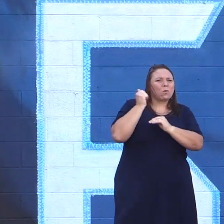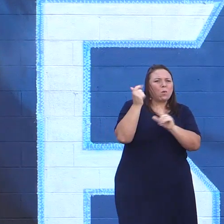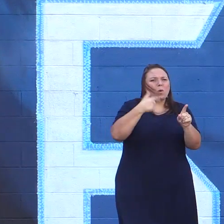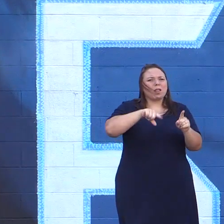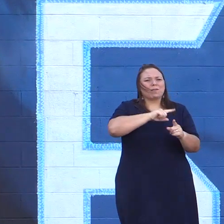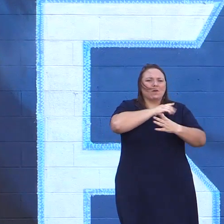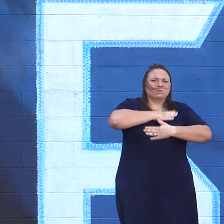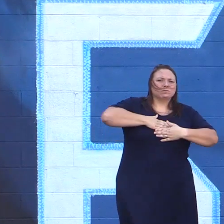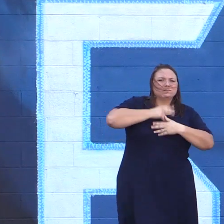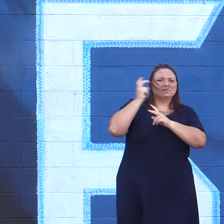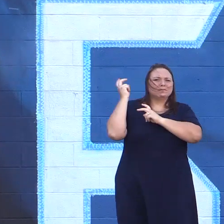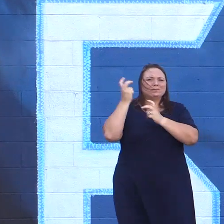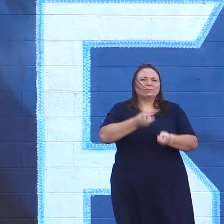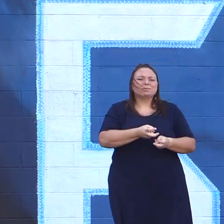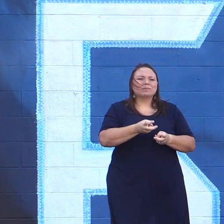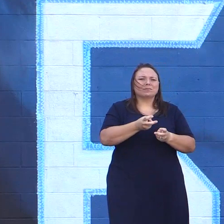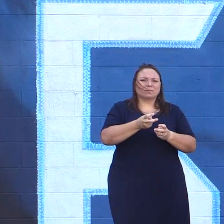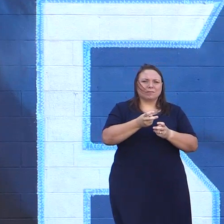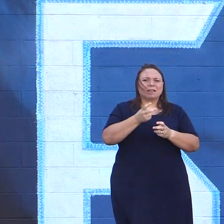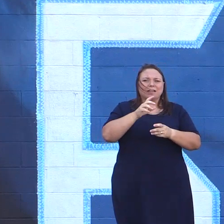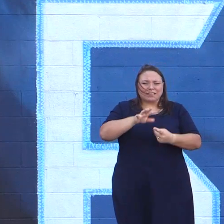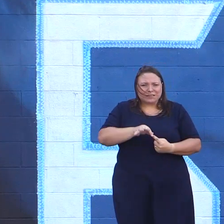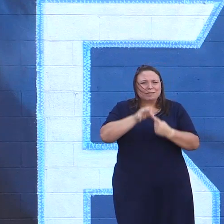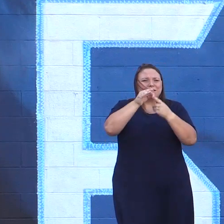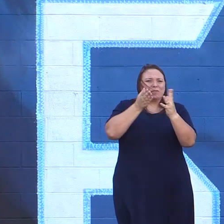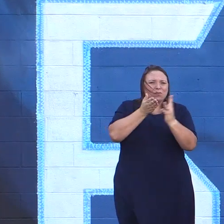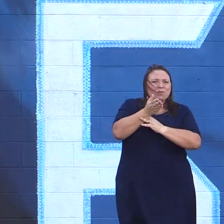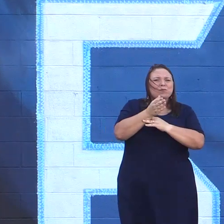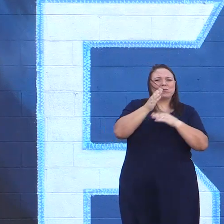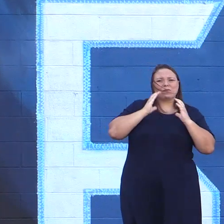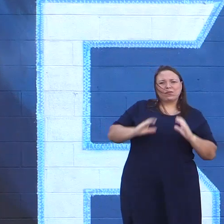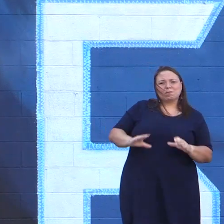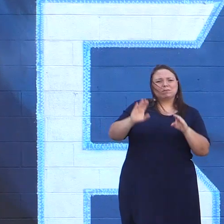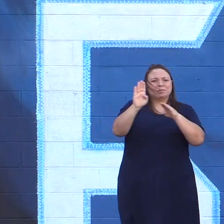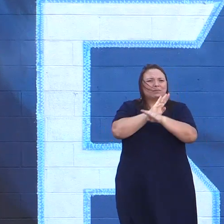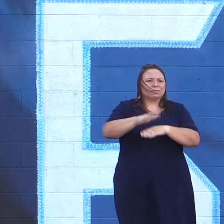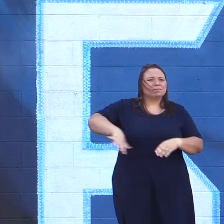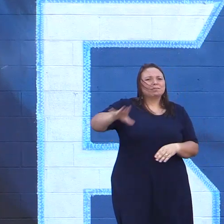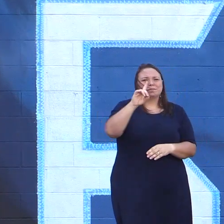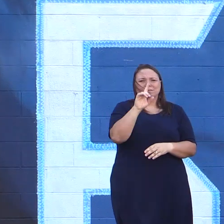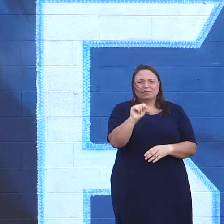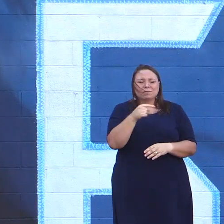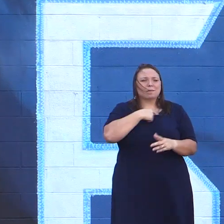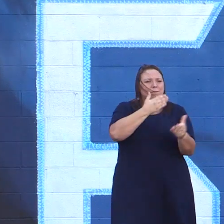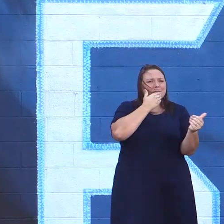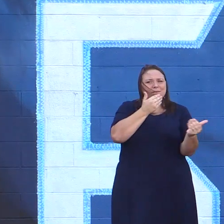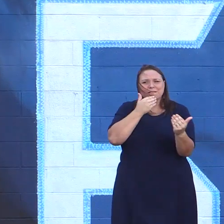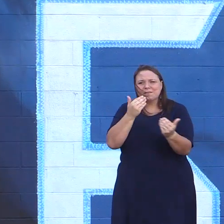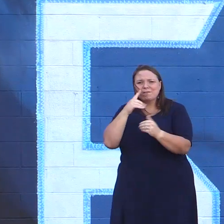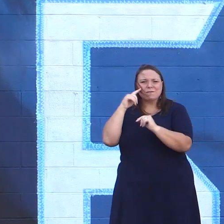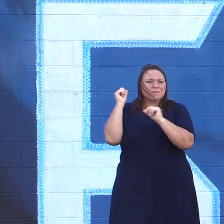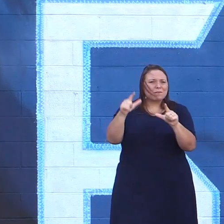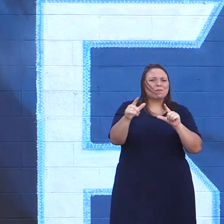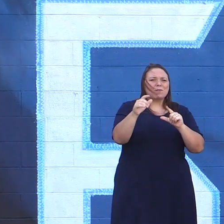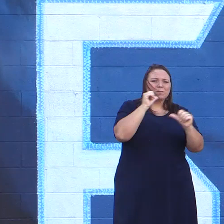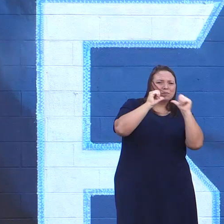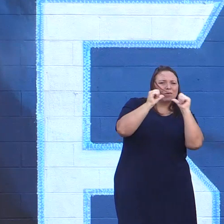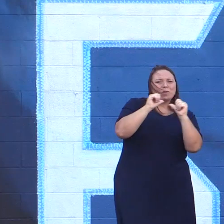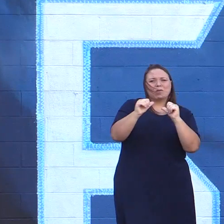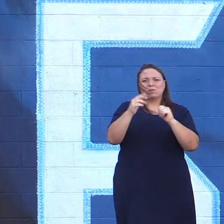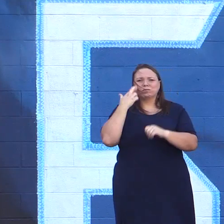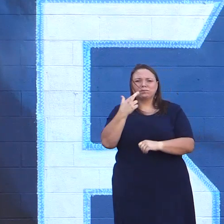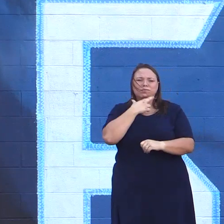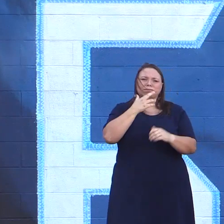industry, especially among customers and businesses in our downtown core. And I am grateful to all the bars and restaurants that have stepped